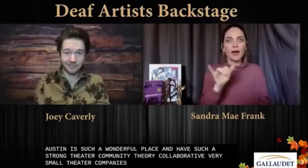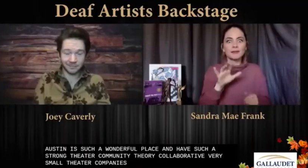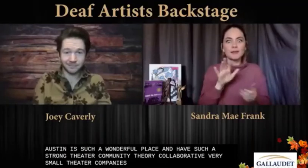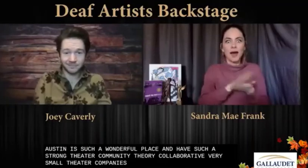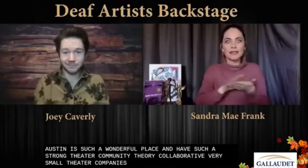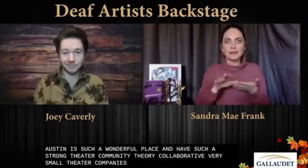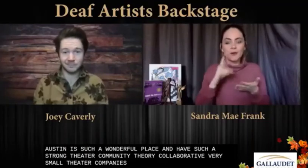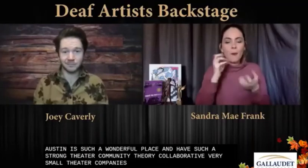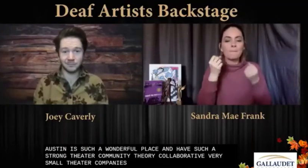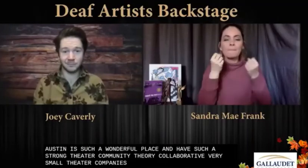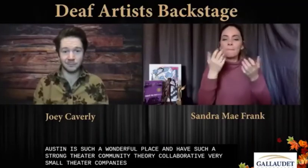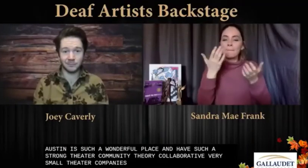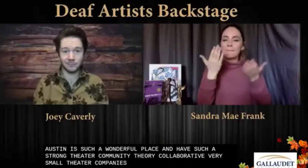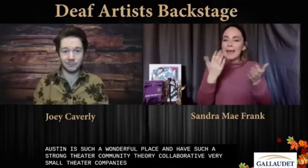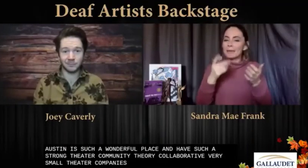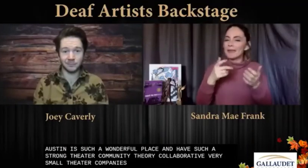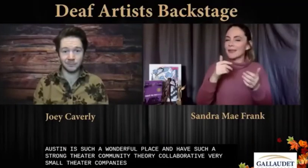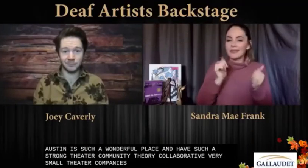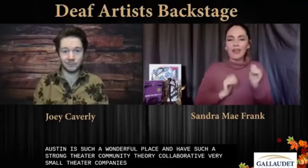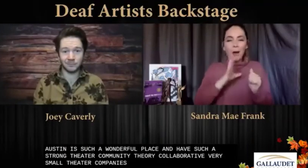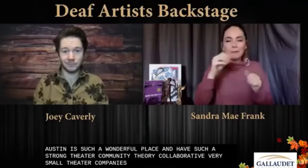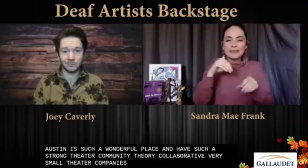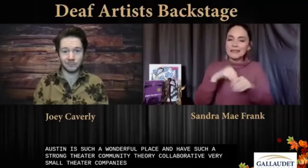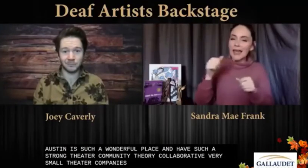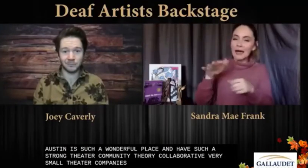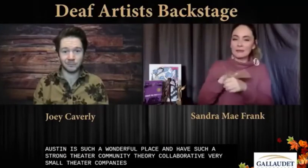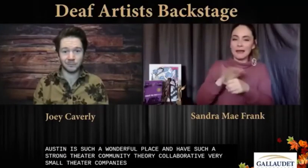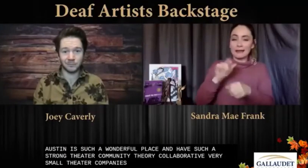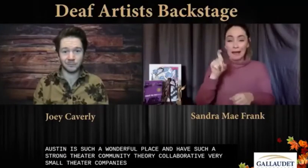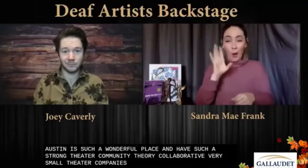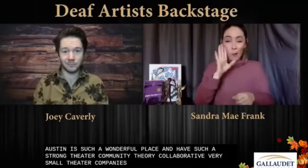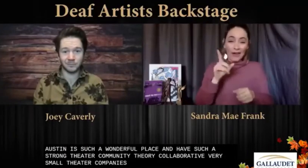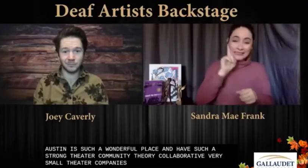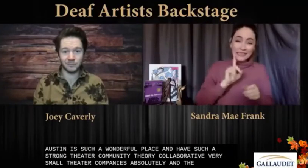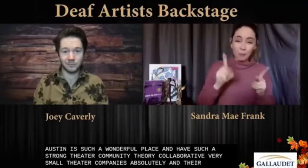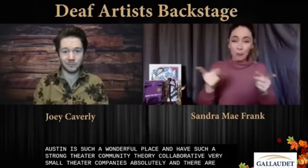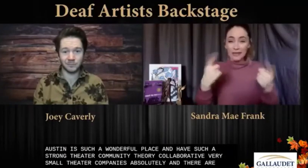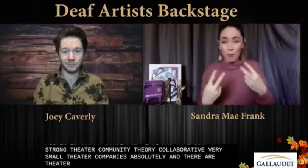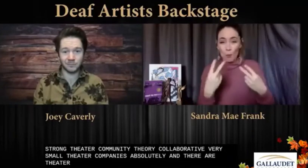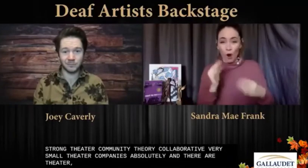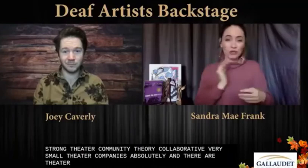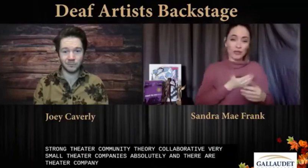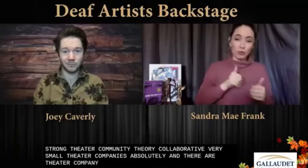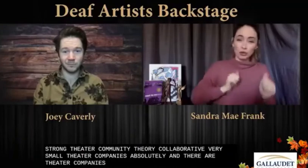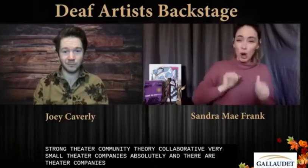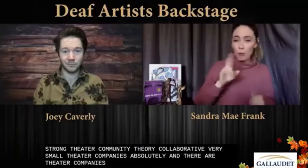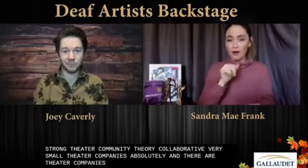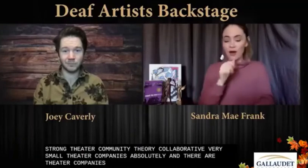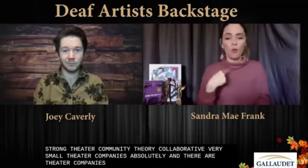big deaf community as well yes absolutely and there are theater companies